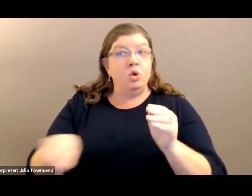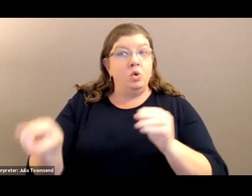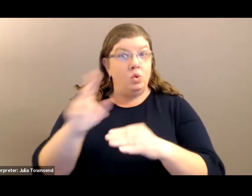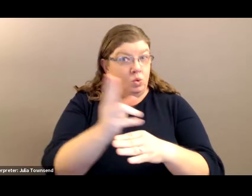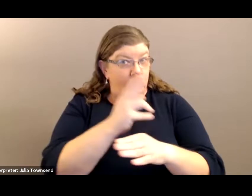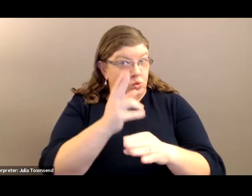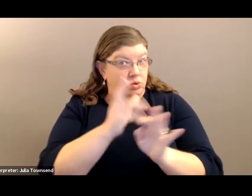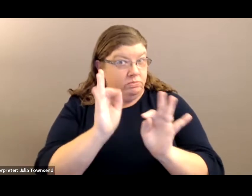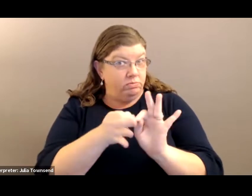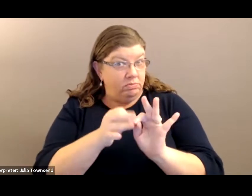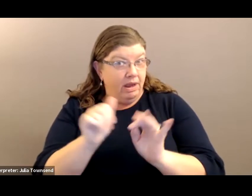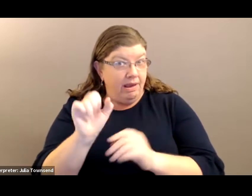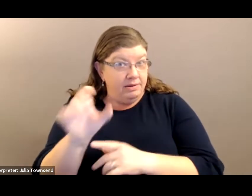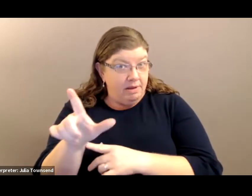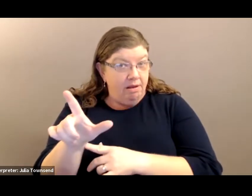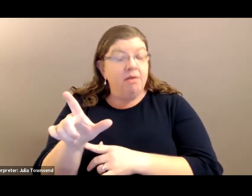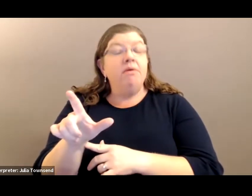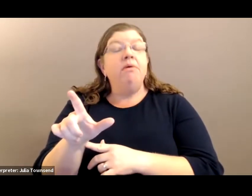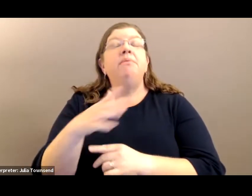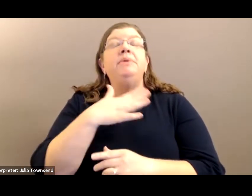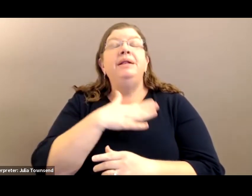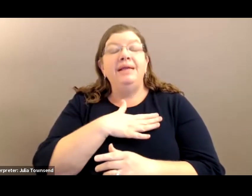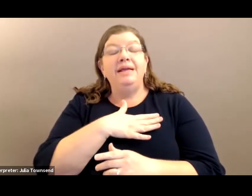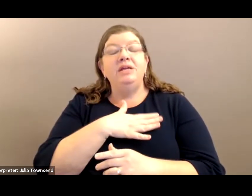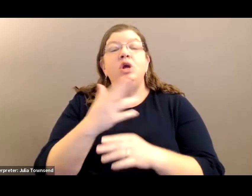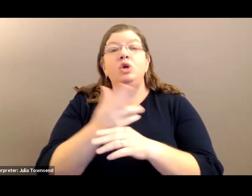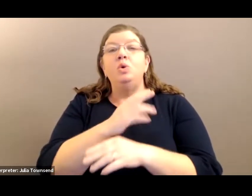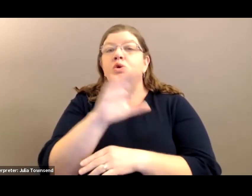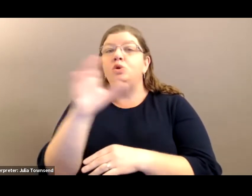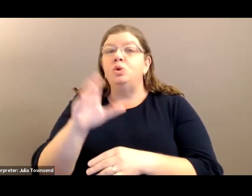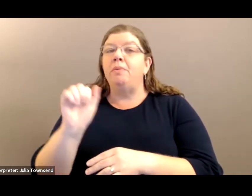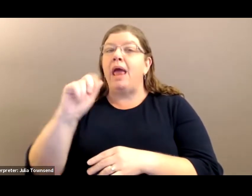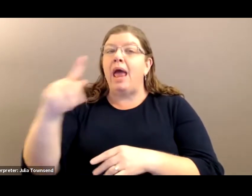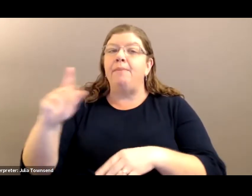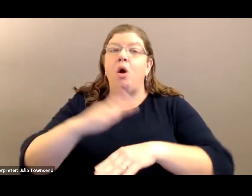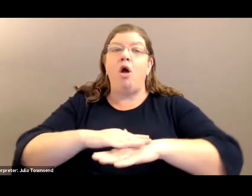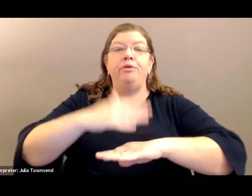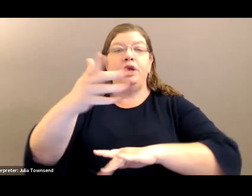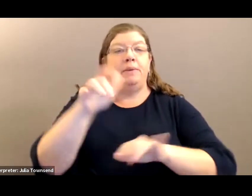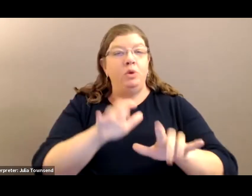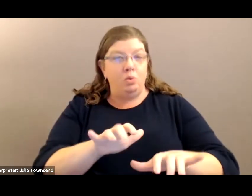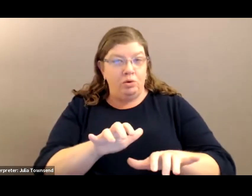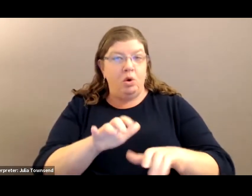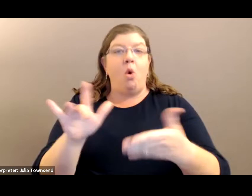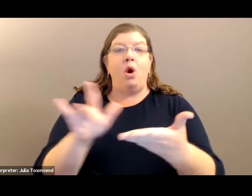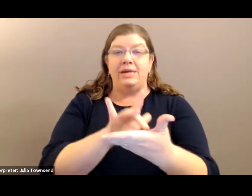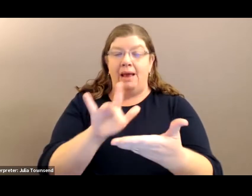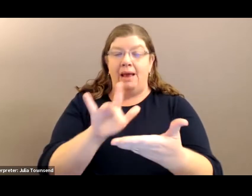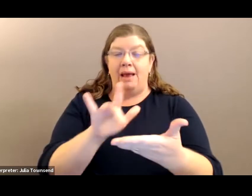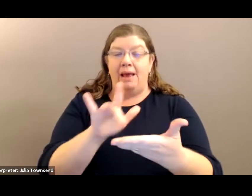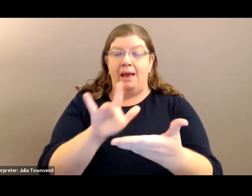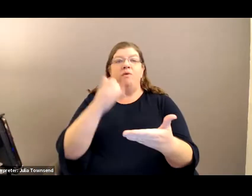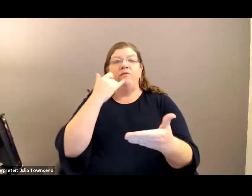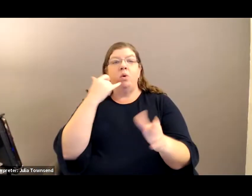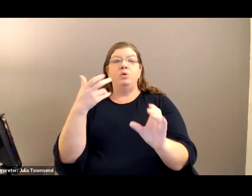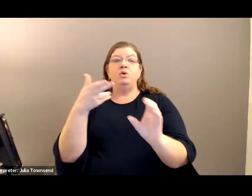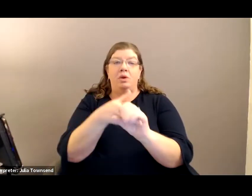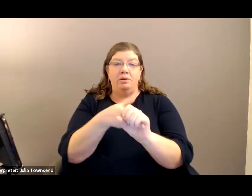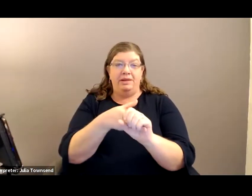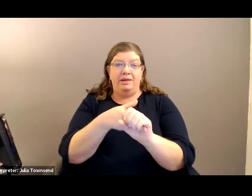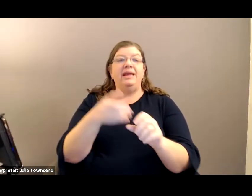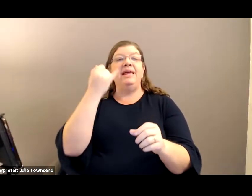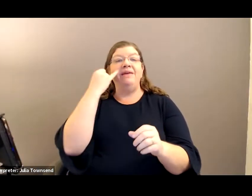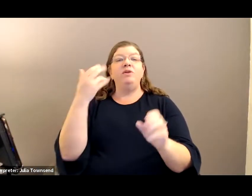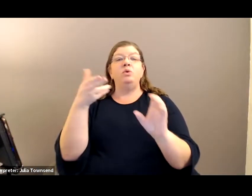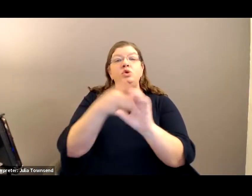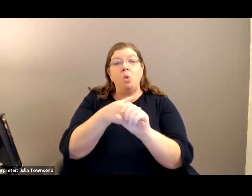using ASL interpretation, please use the Zoom app on your computer, tablet, or phone to join this meeting. If you